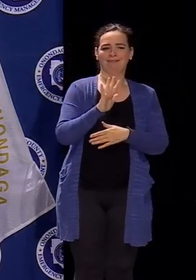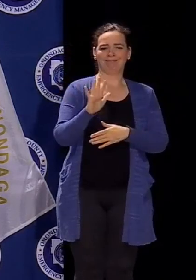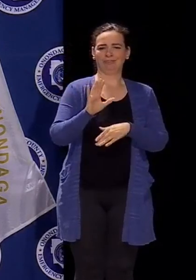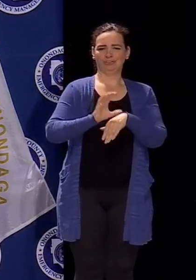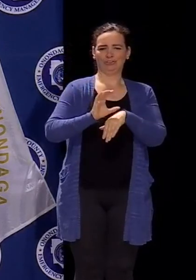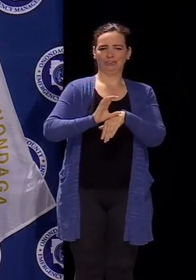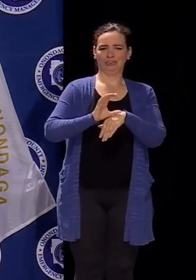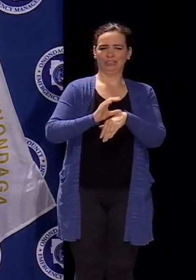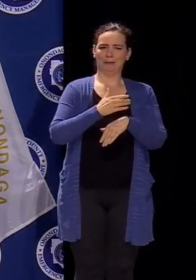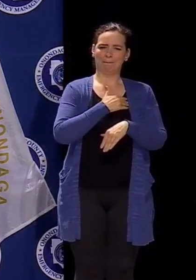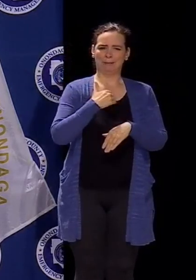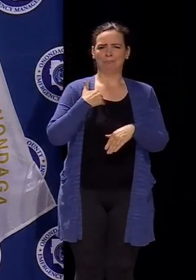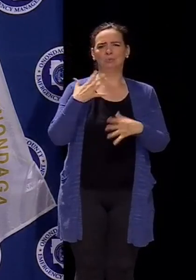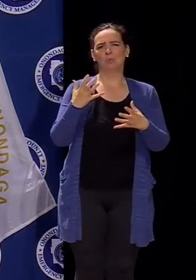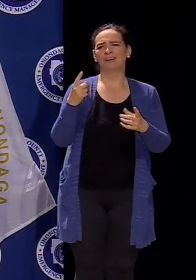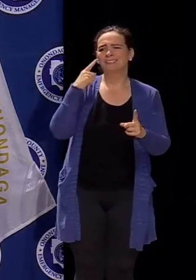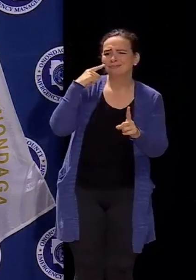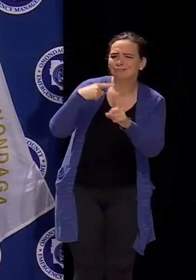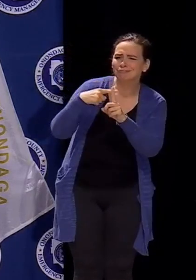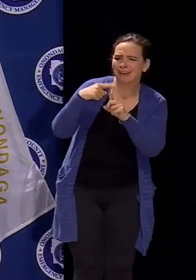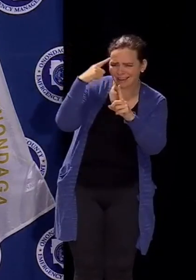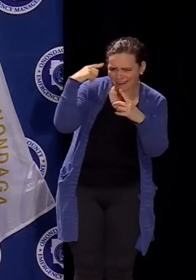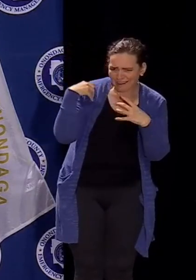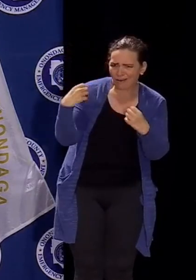as well.